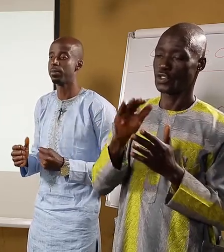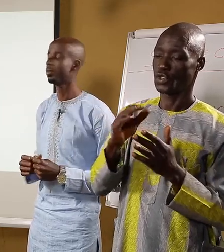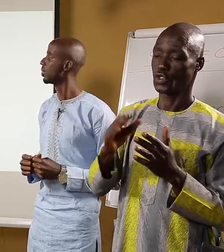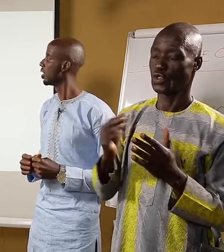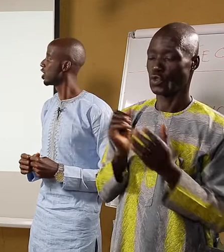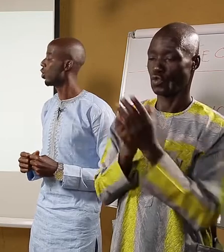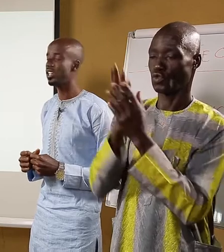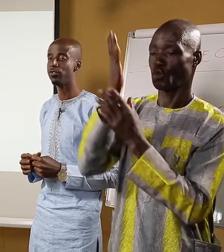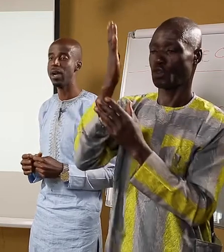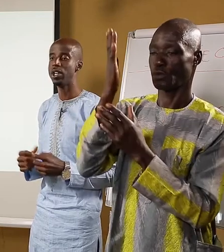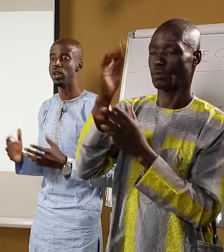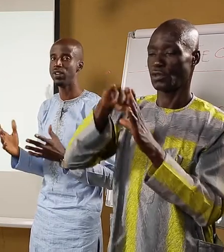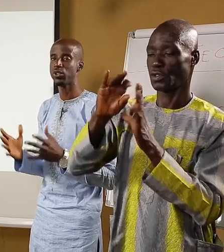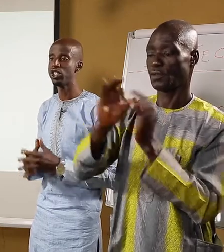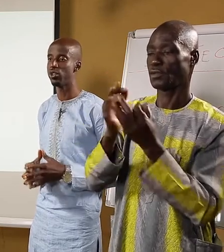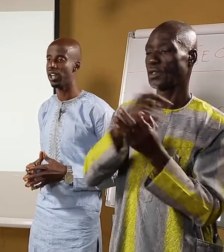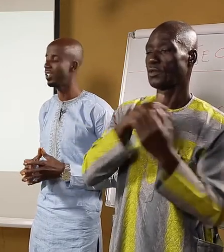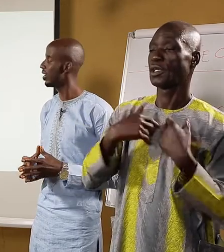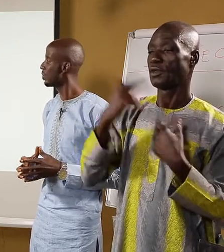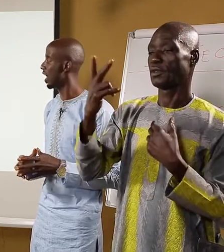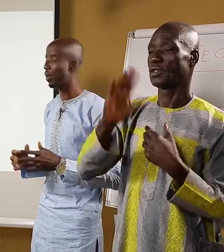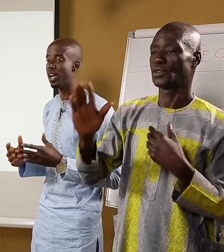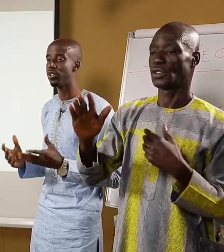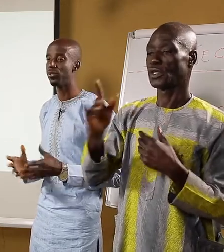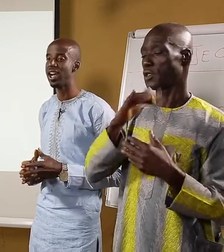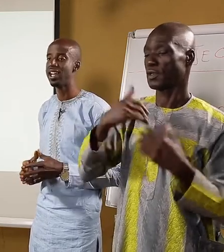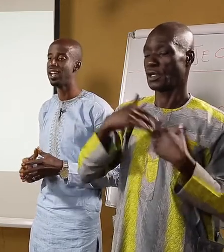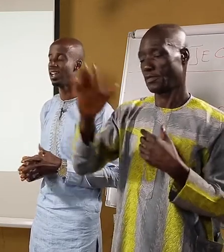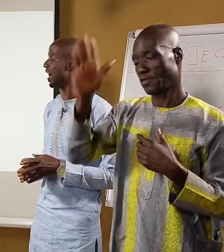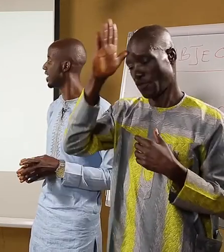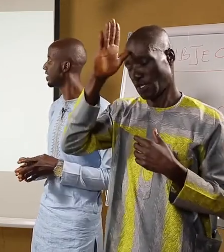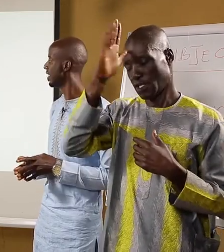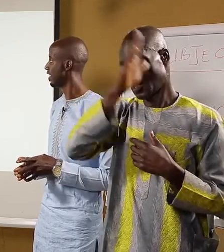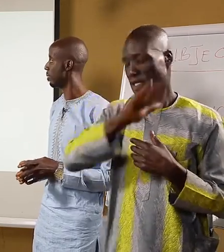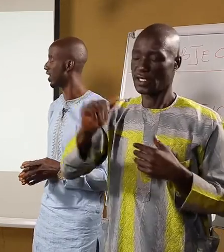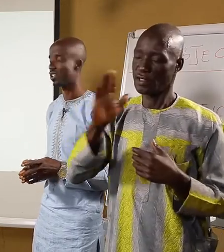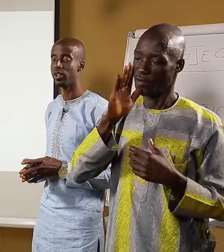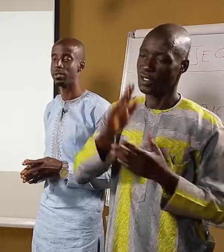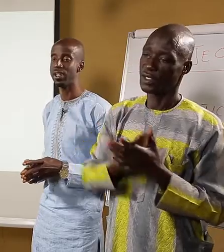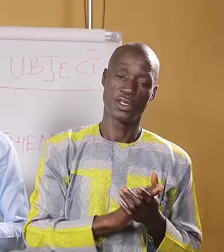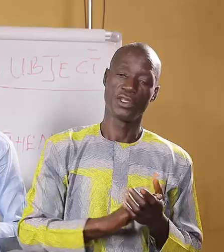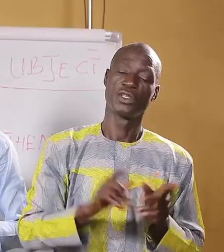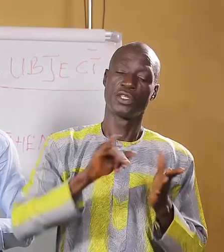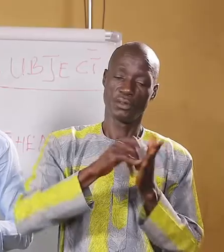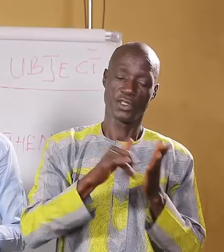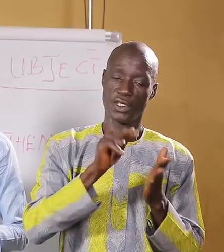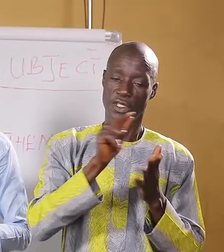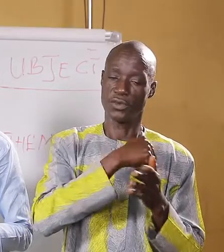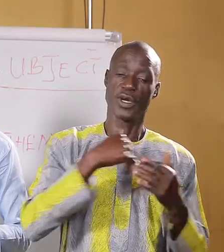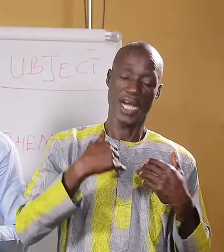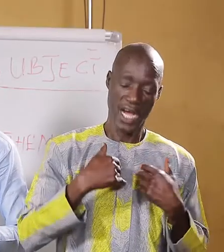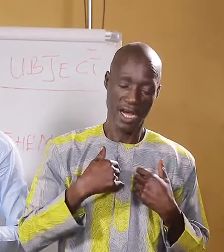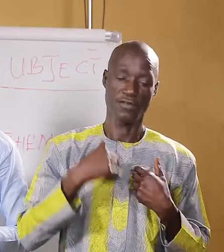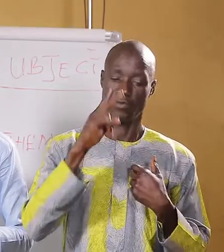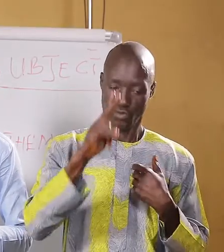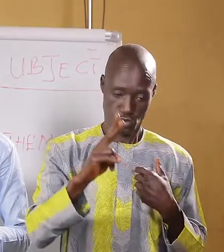up. So in the family, we have 3 children, and we have the father and the mother. So it means the father and